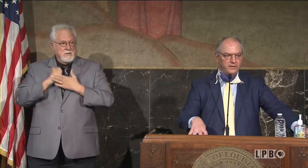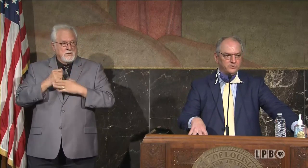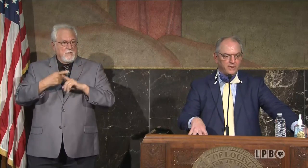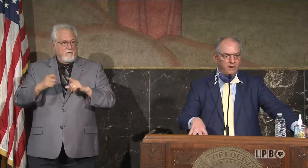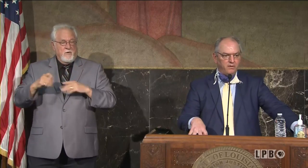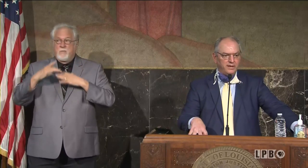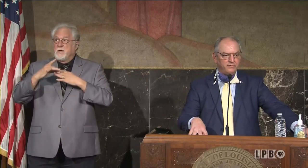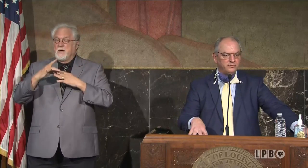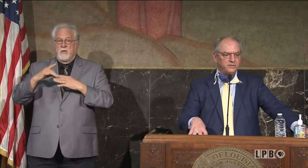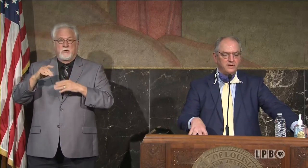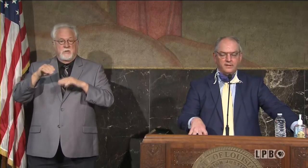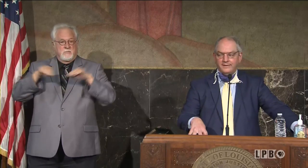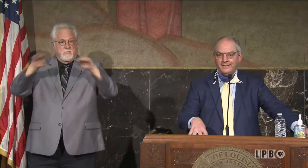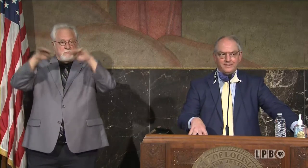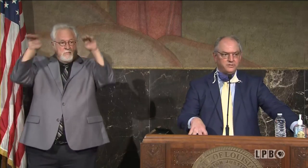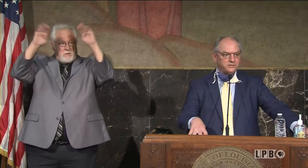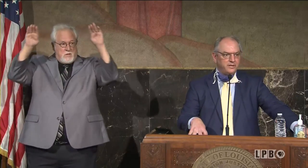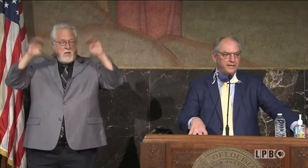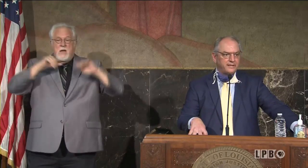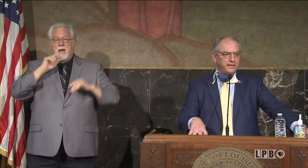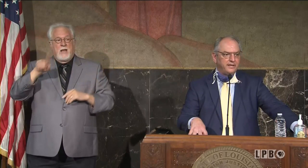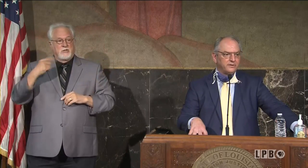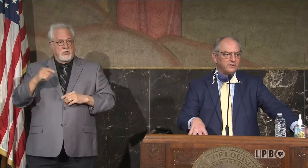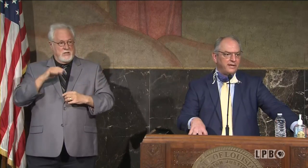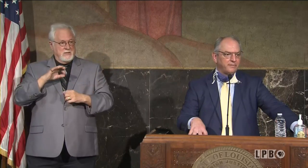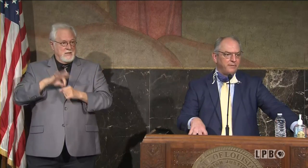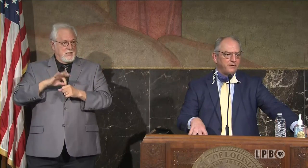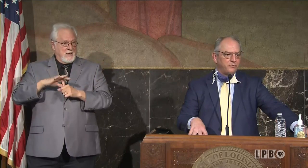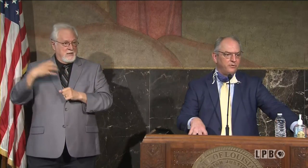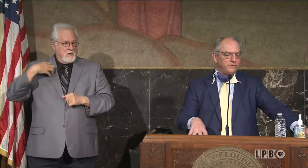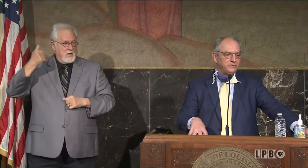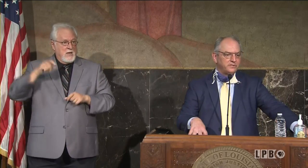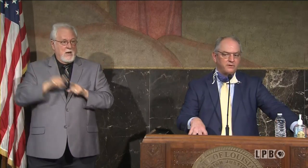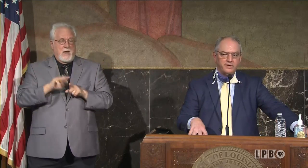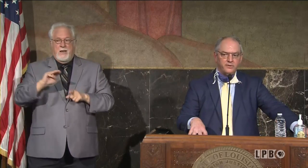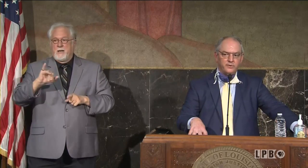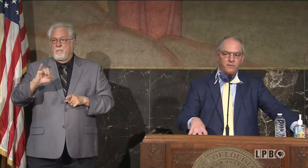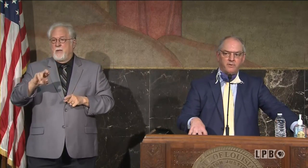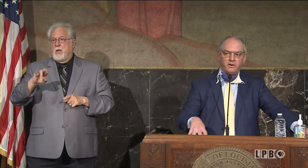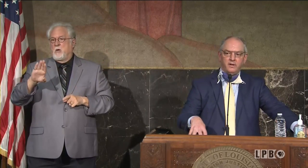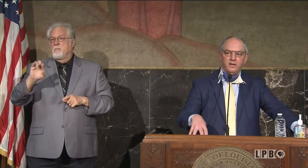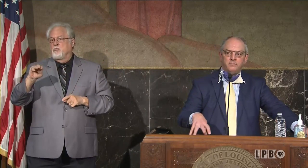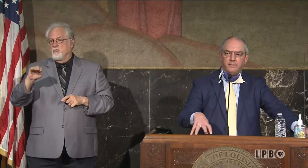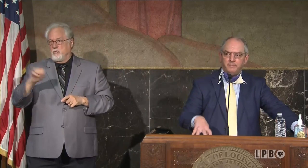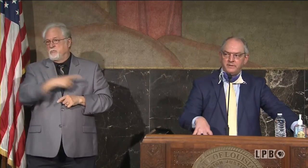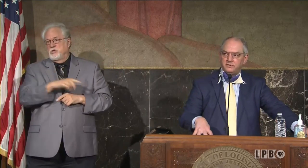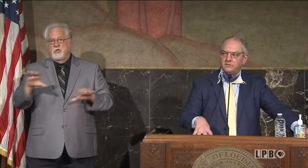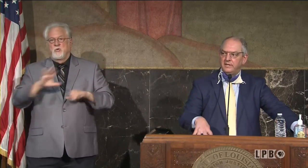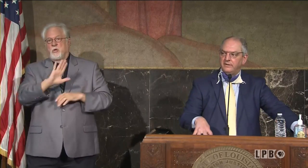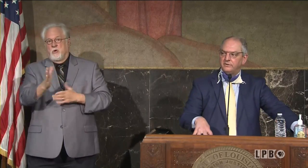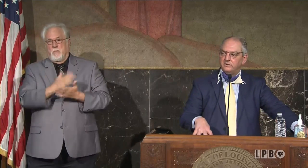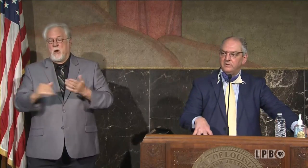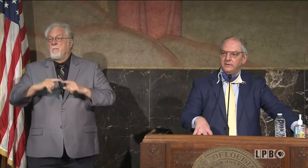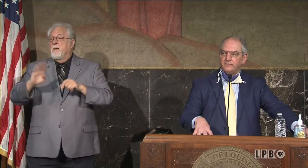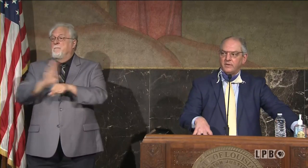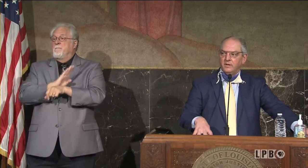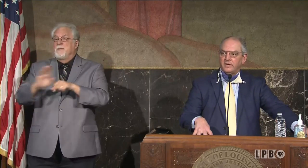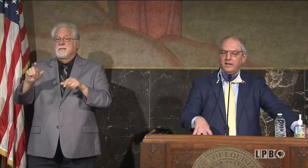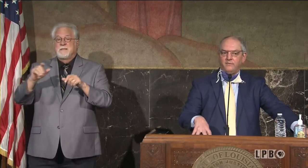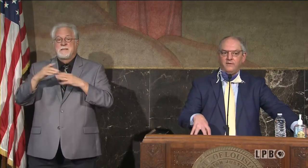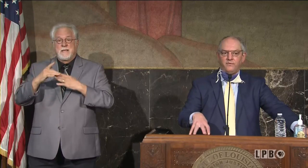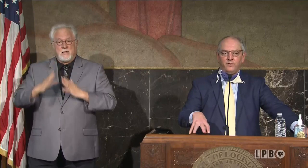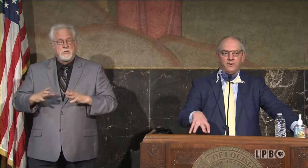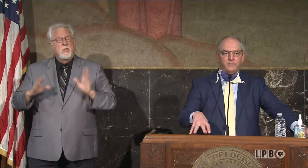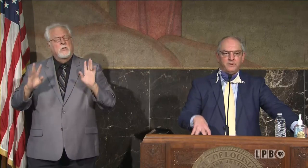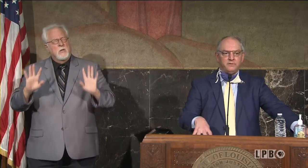from leaders at all levels, not just elected leaders like Mayor Broome, and she's certainly doing her part, but business leaders.